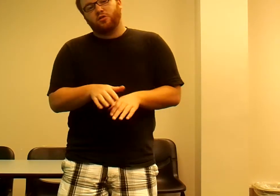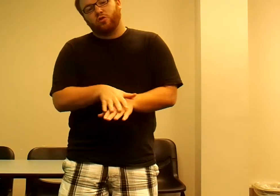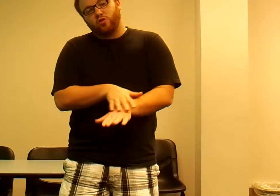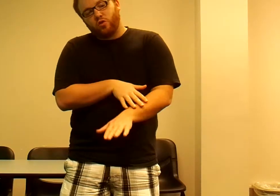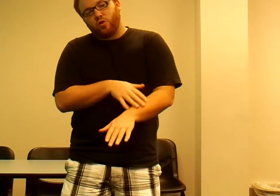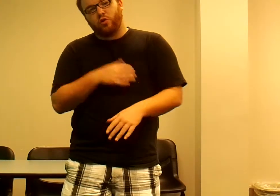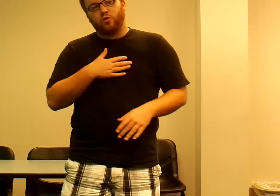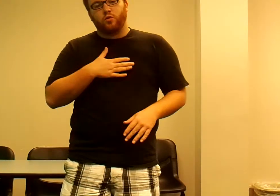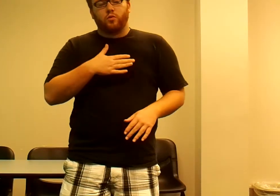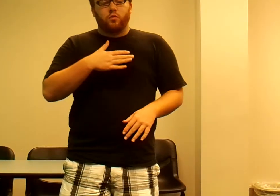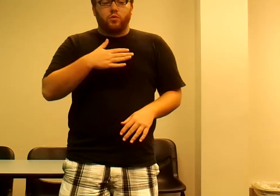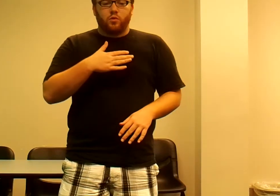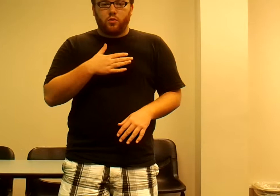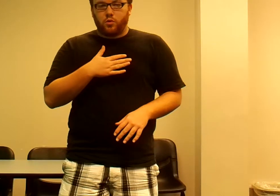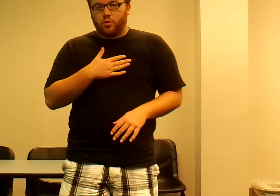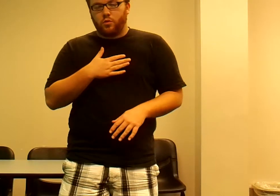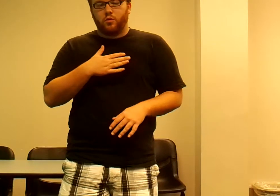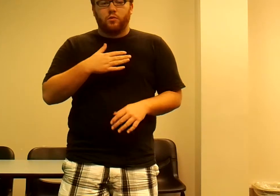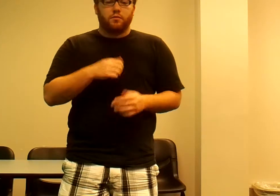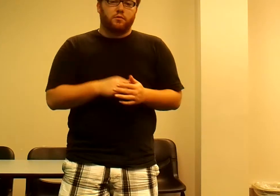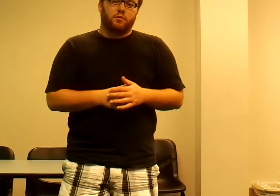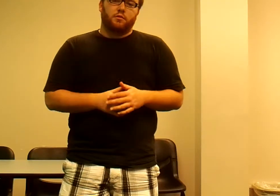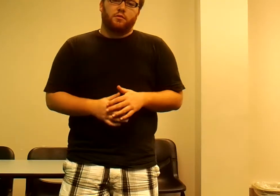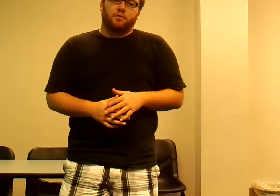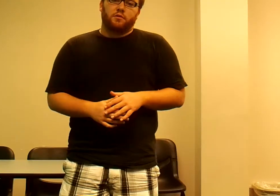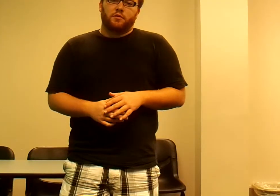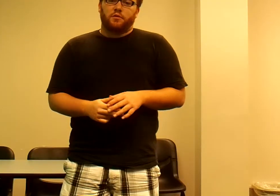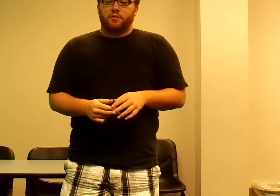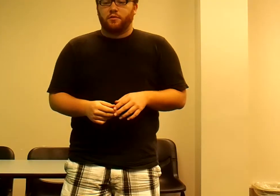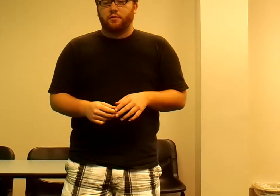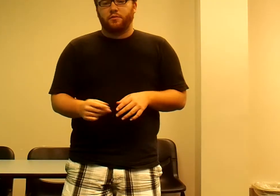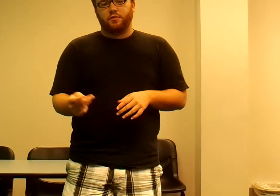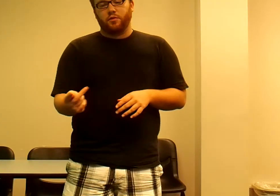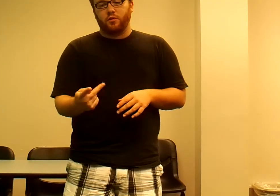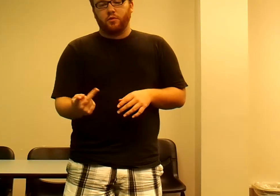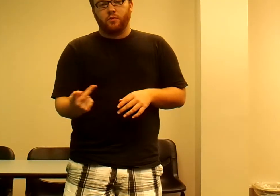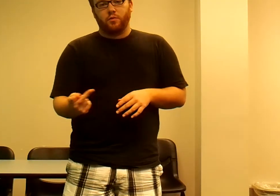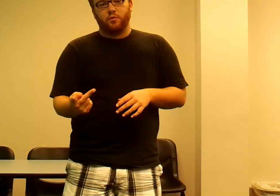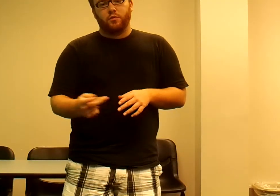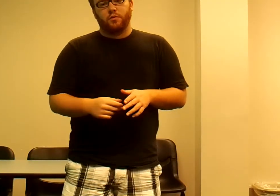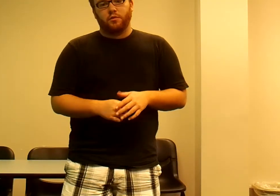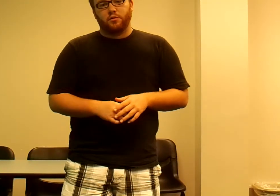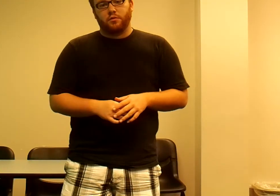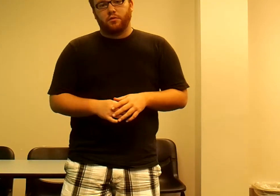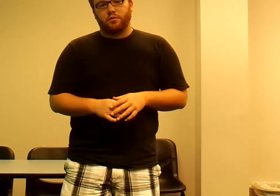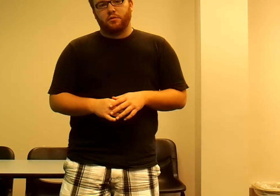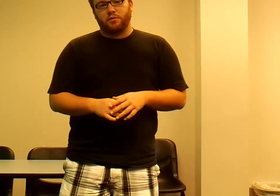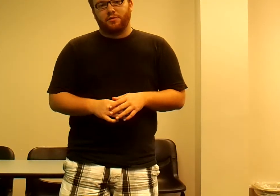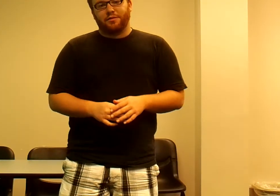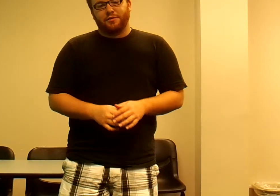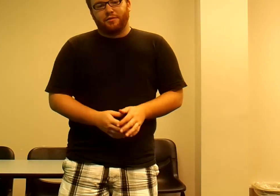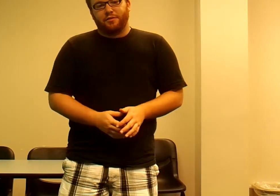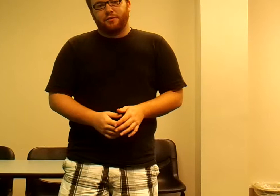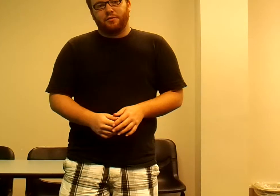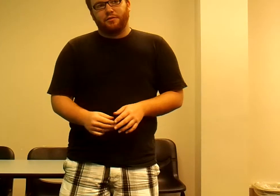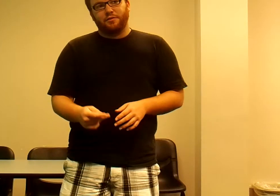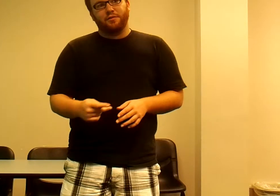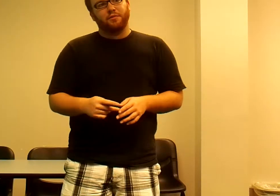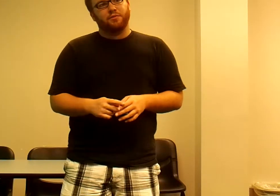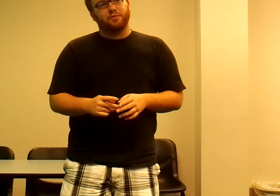and out. Right? So with your partners, James, make sure you're working with Shirley. And with our partners, then we